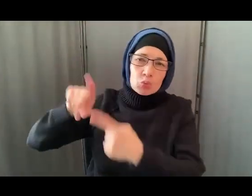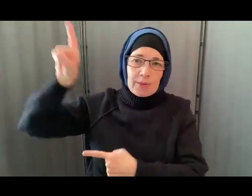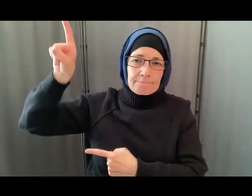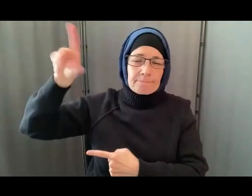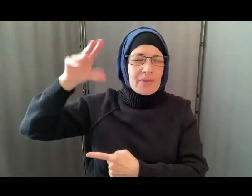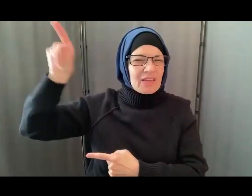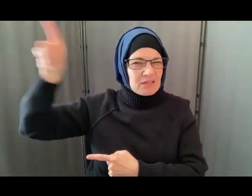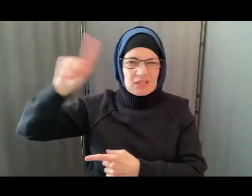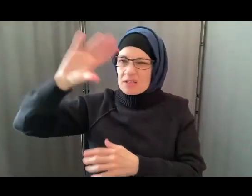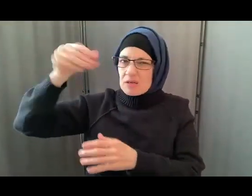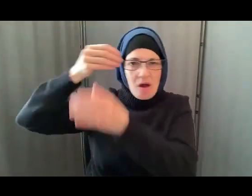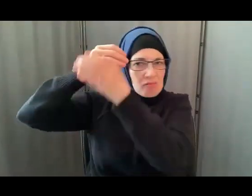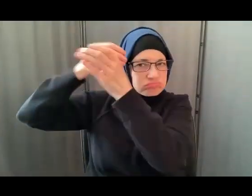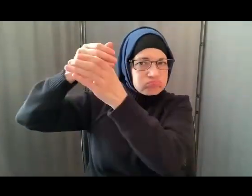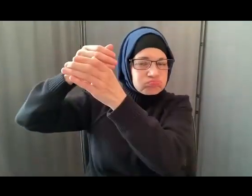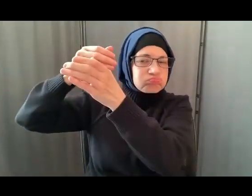So,